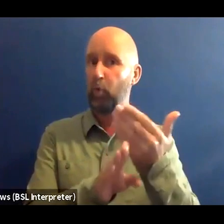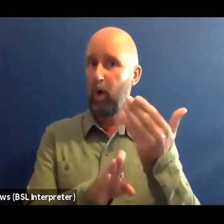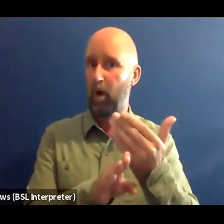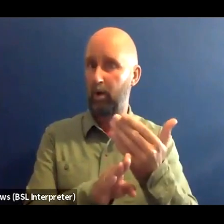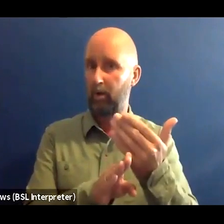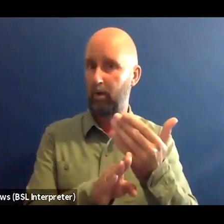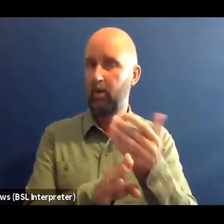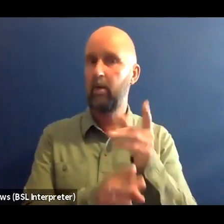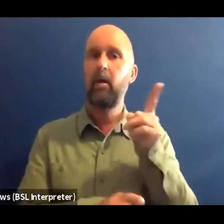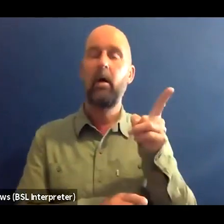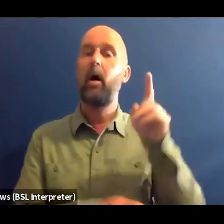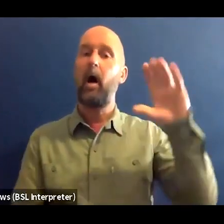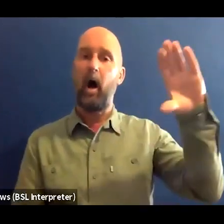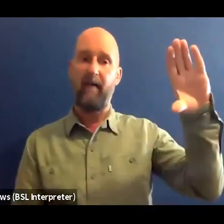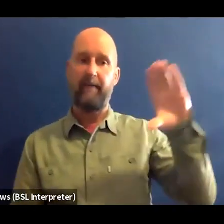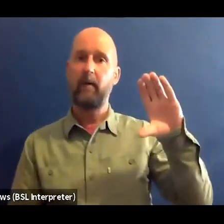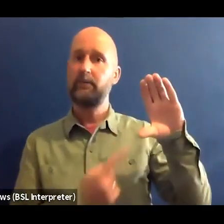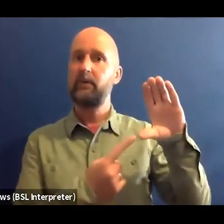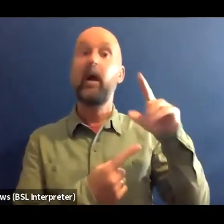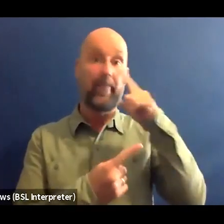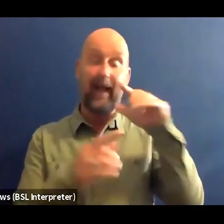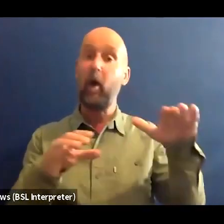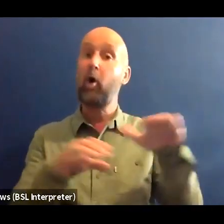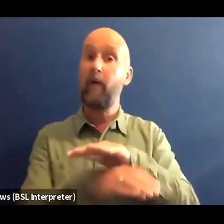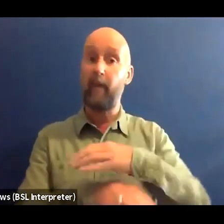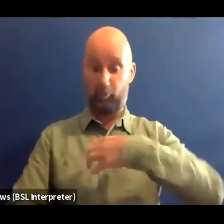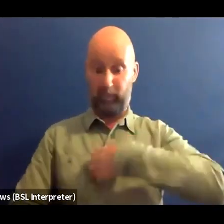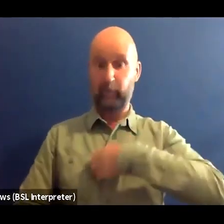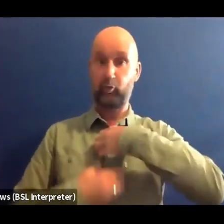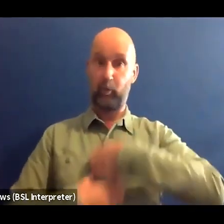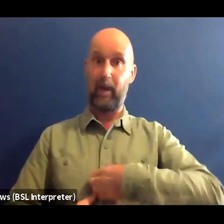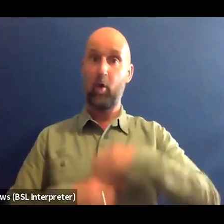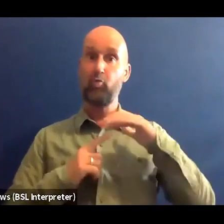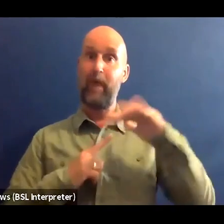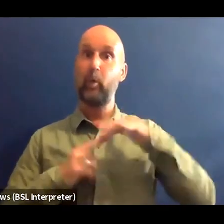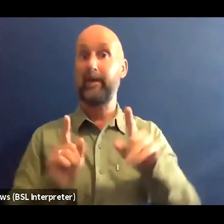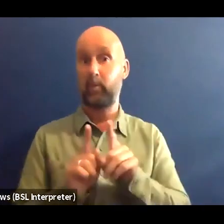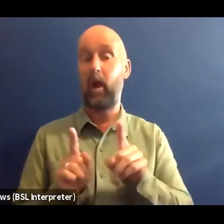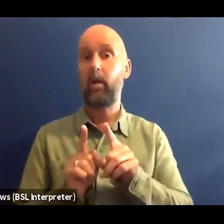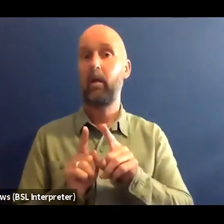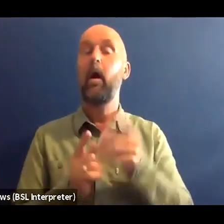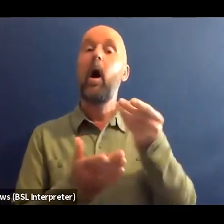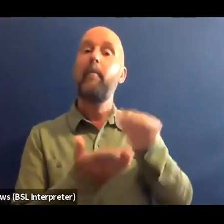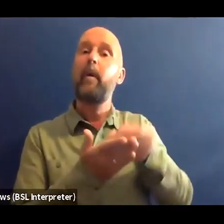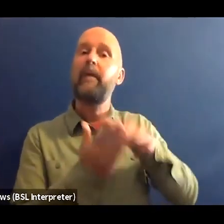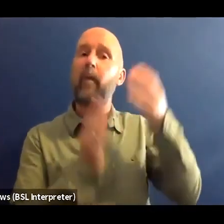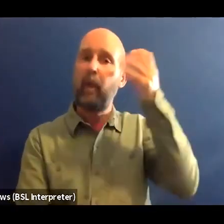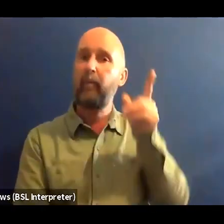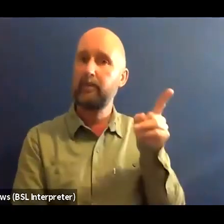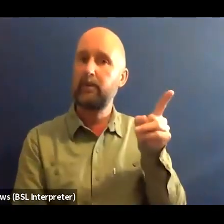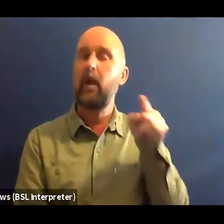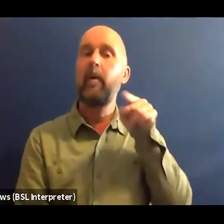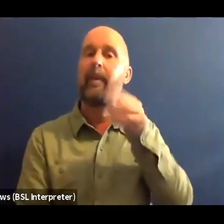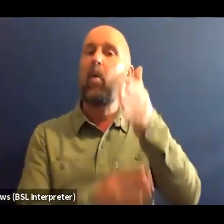fund a radio aid as well. Is that something you needed? So that's also money that's given by the government, but it's for in